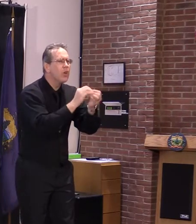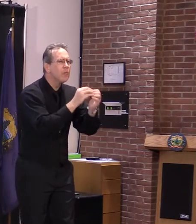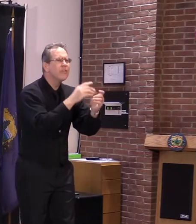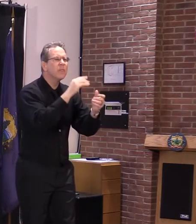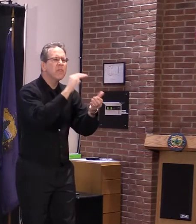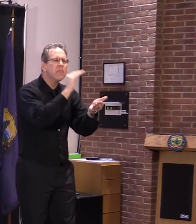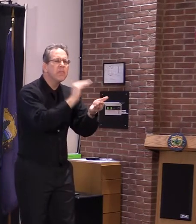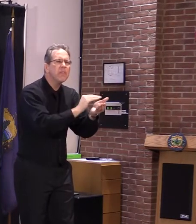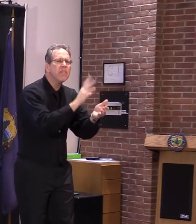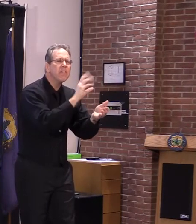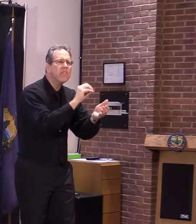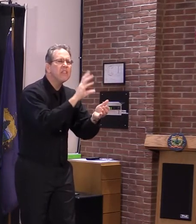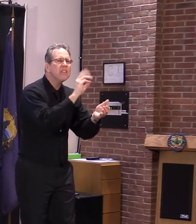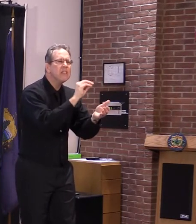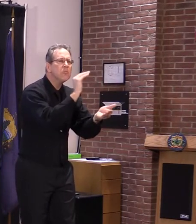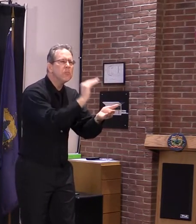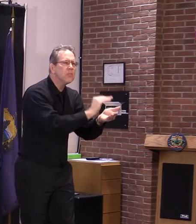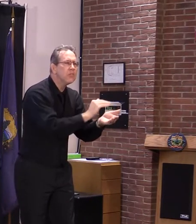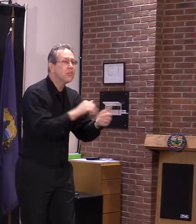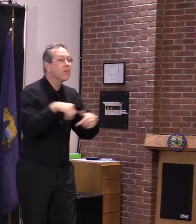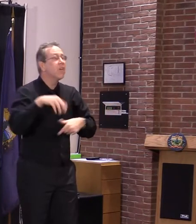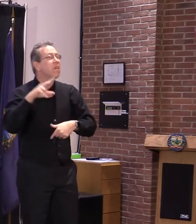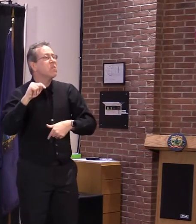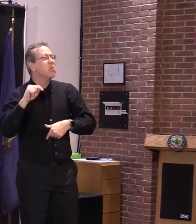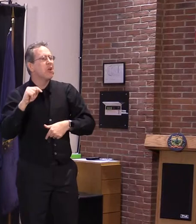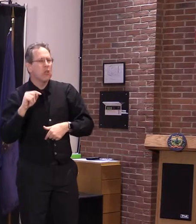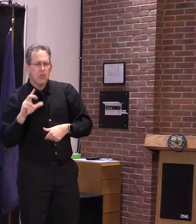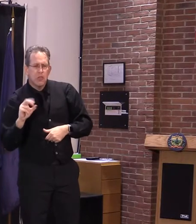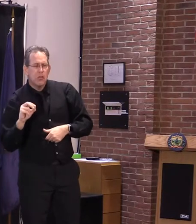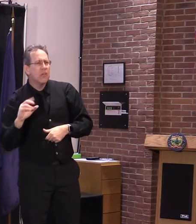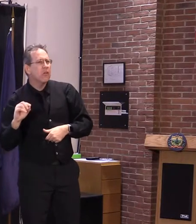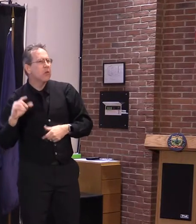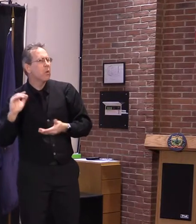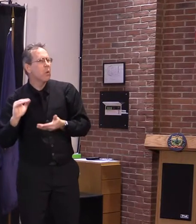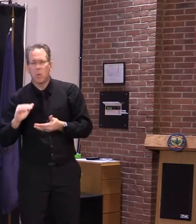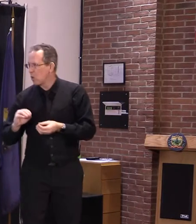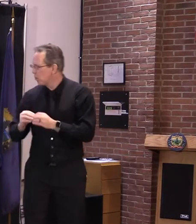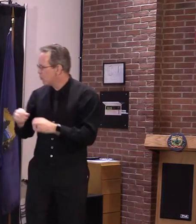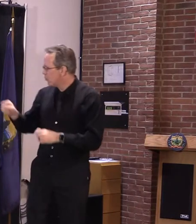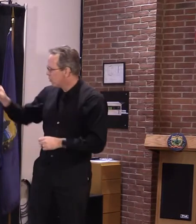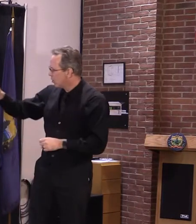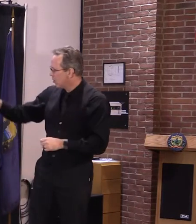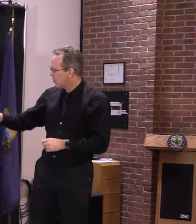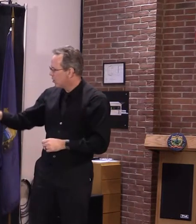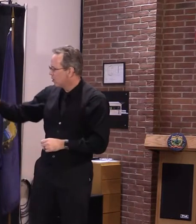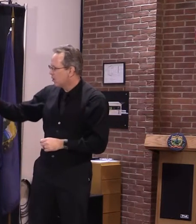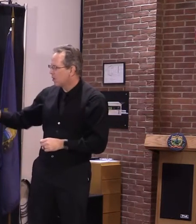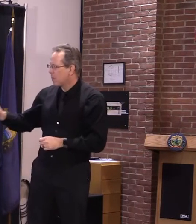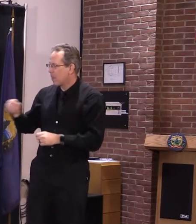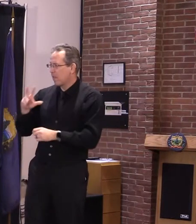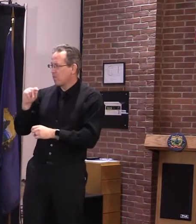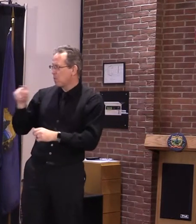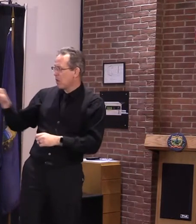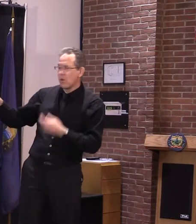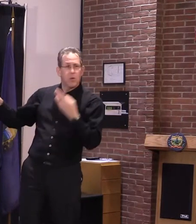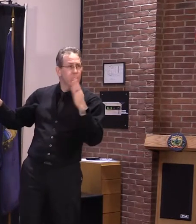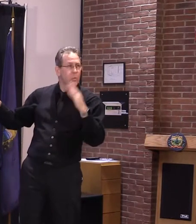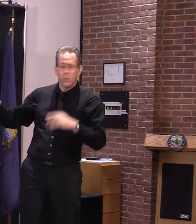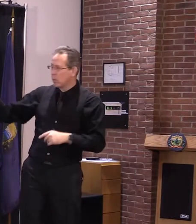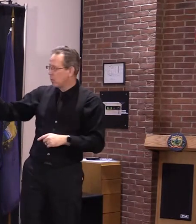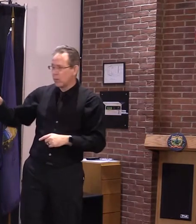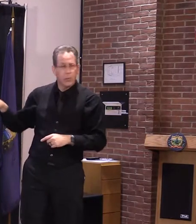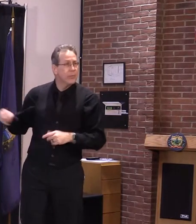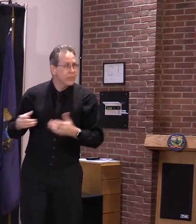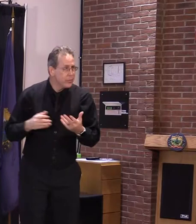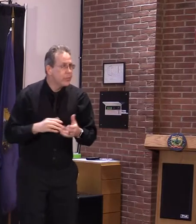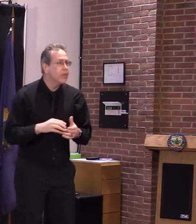their peak. Vermont, we're down about 30 to 40%. So that's really good improvement, but we're a little bit behind, maybe by a week or 10 days, some of